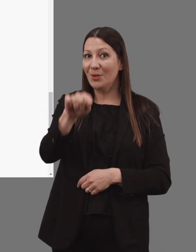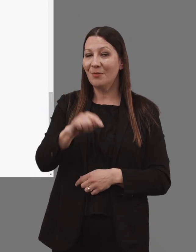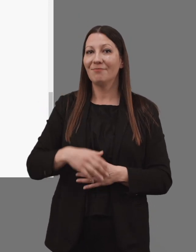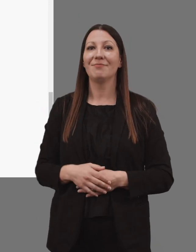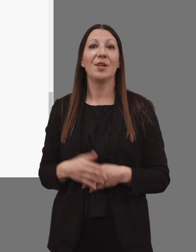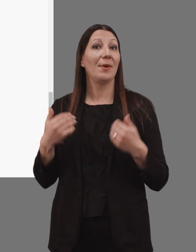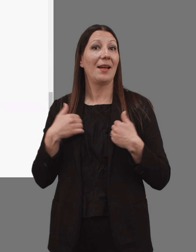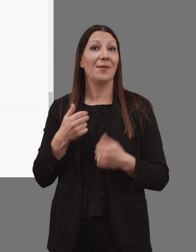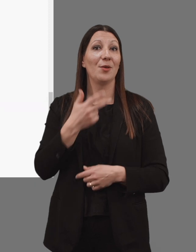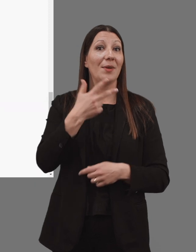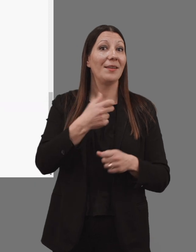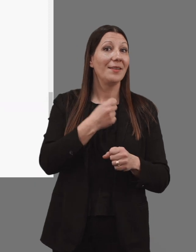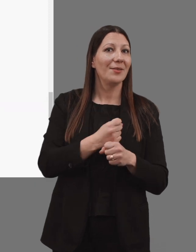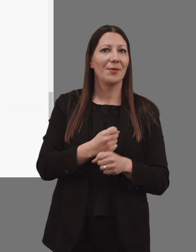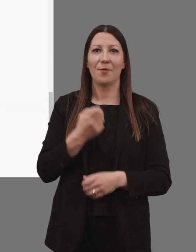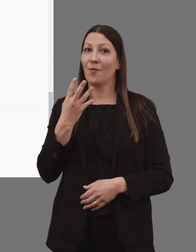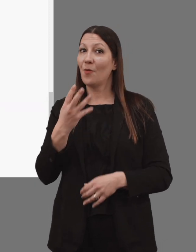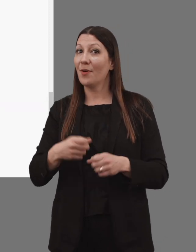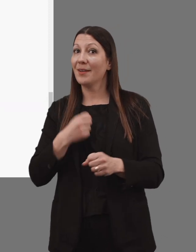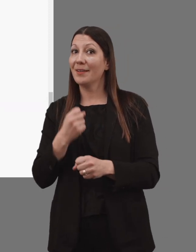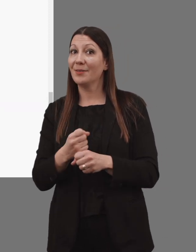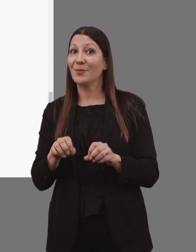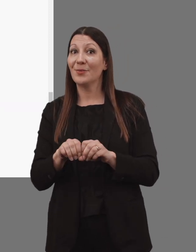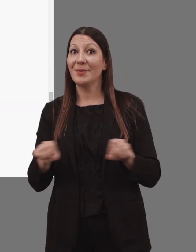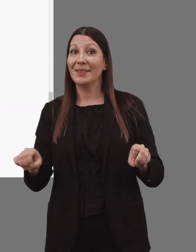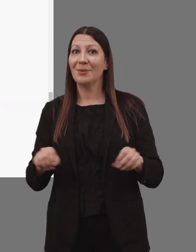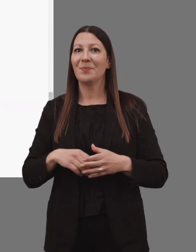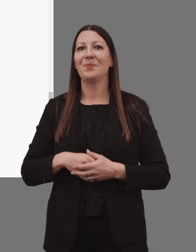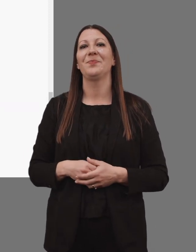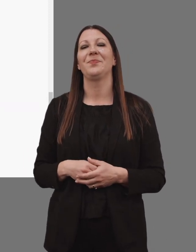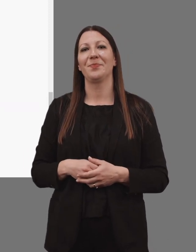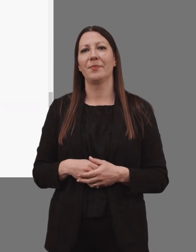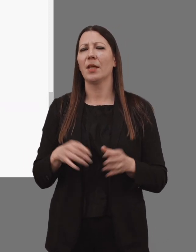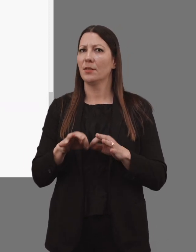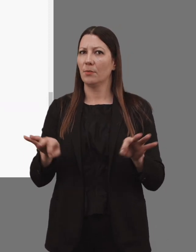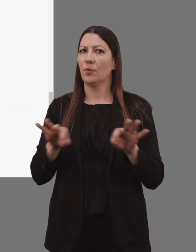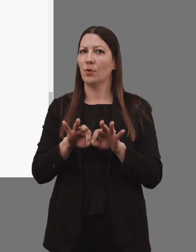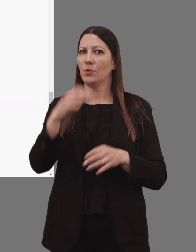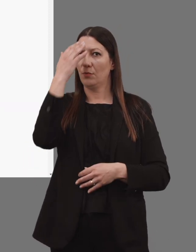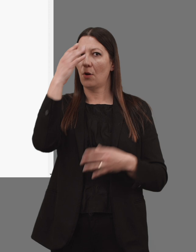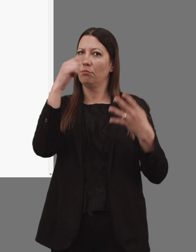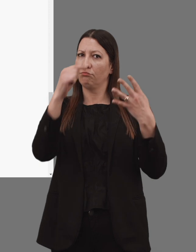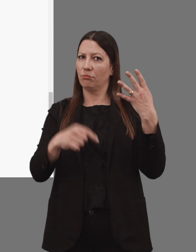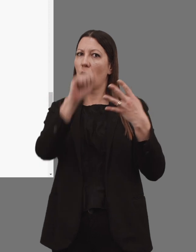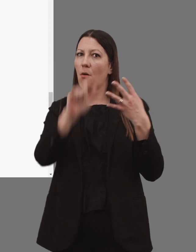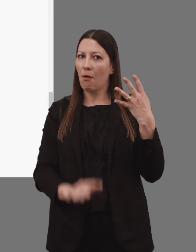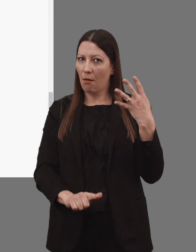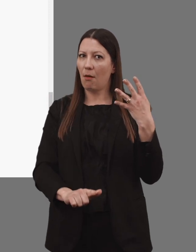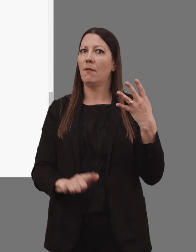4-year degrees. It's important to note all of these degrees are fully accredited and recognized